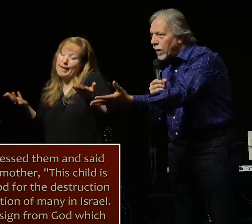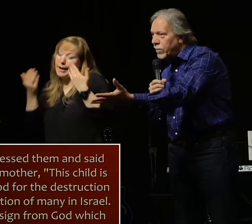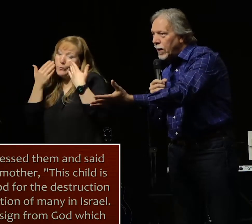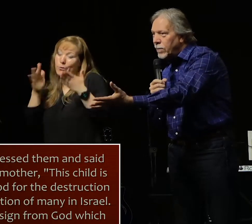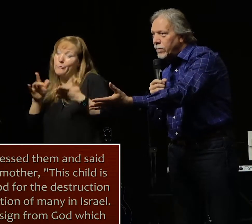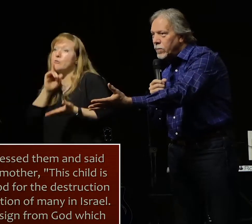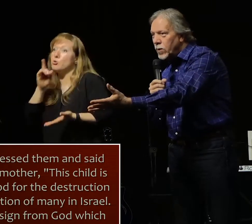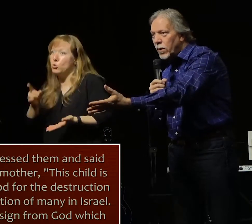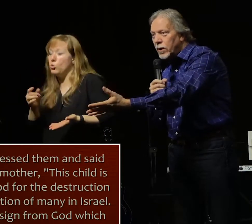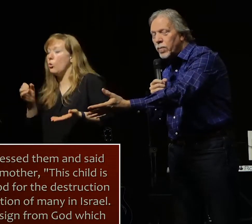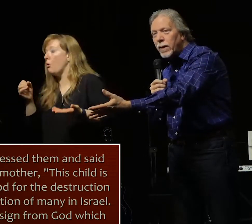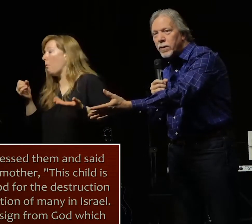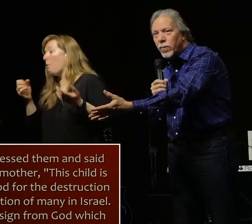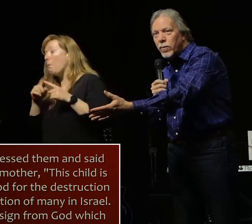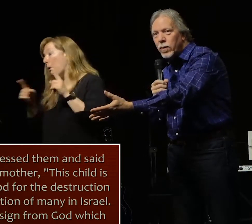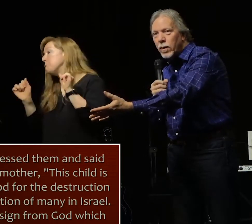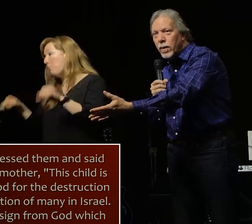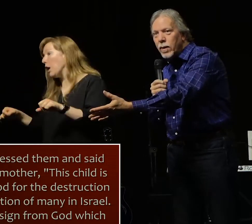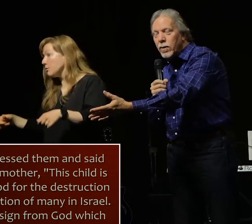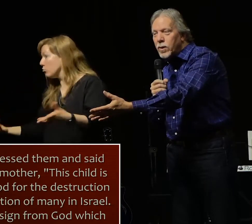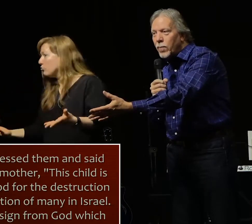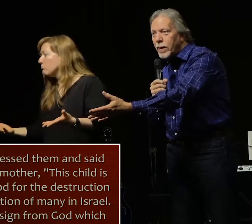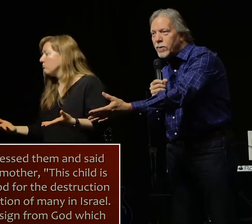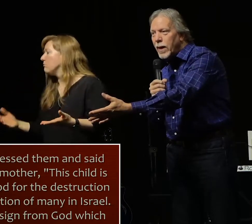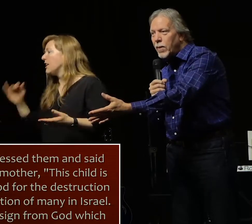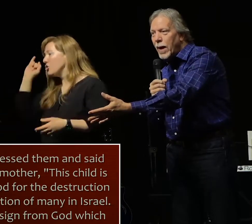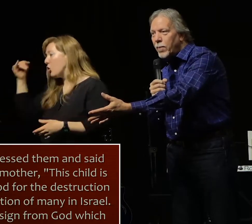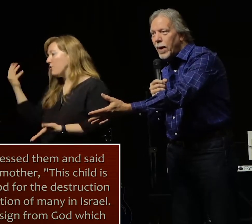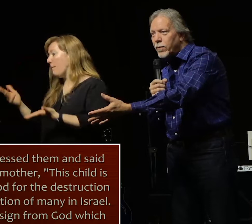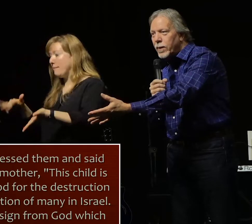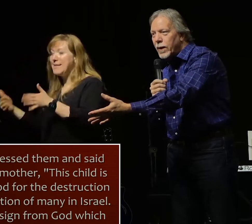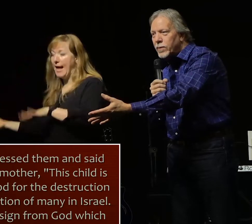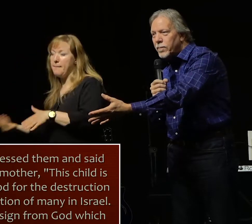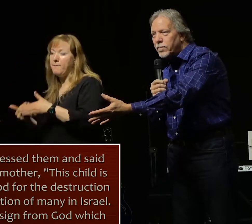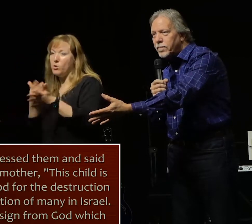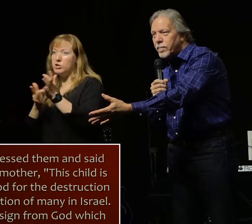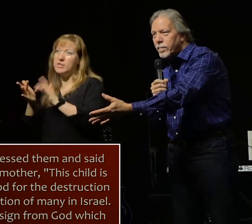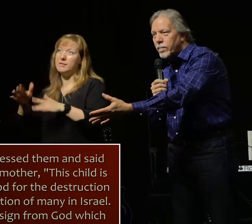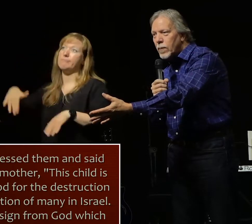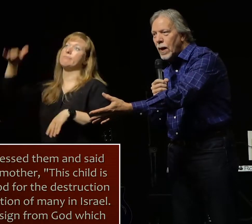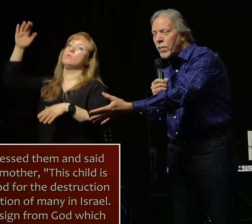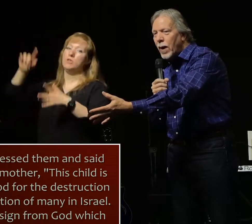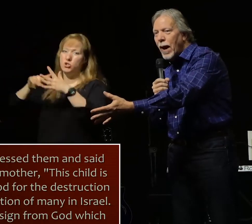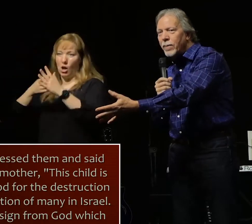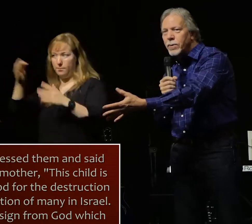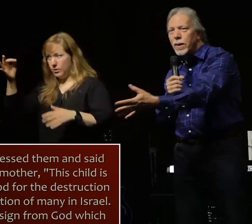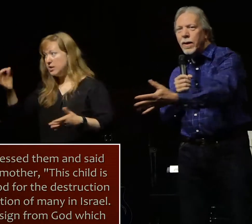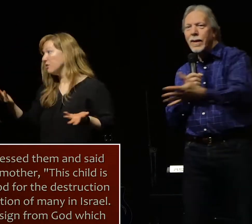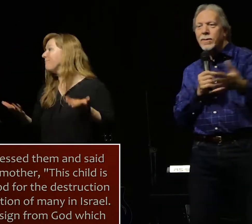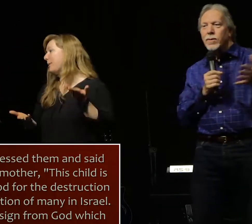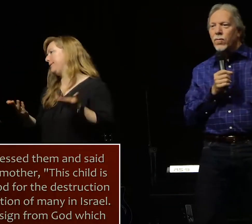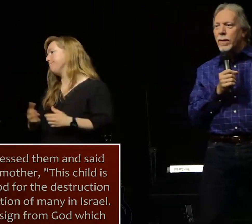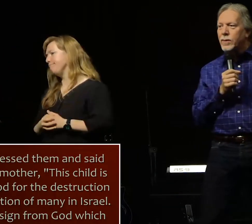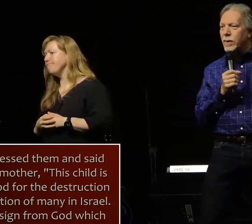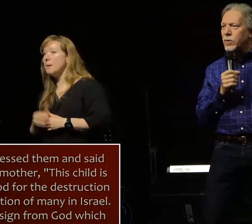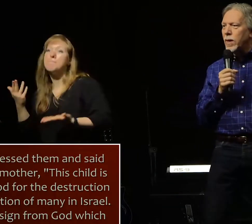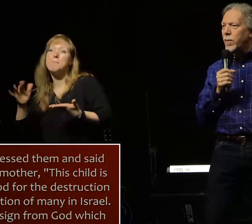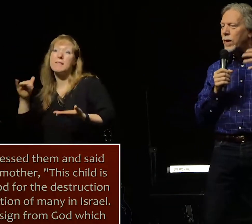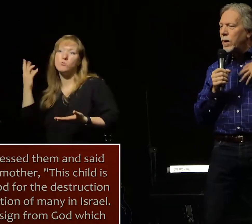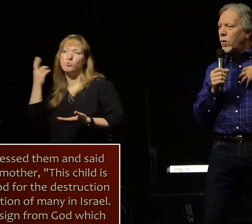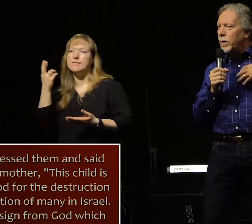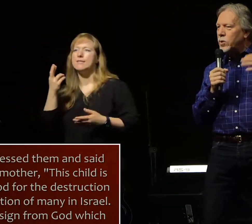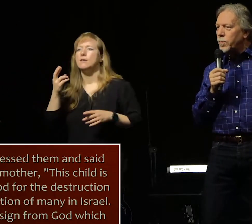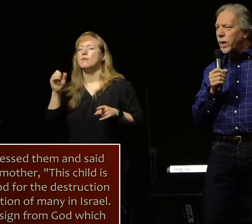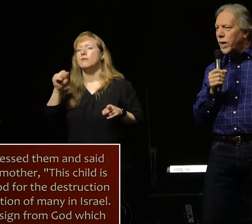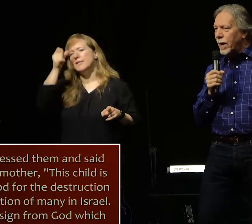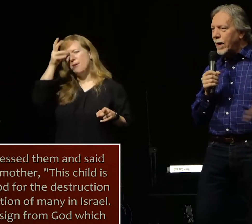but it certainly is possible. There's not much said about him after this. And perhaps that's the reason Simeon